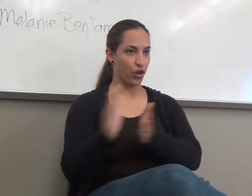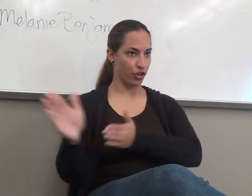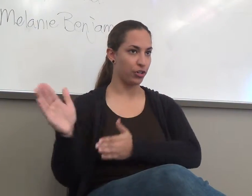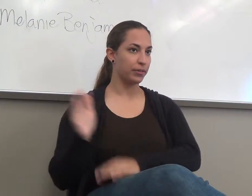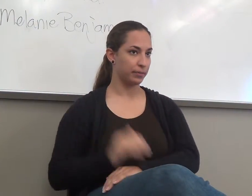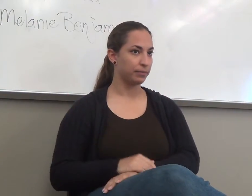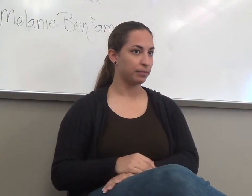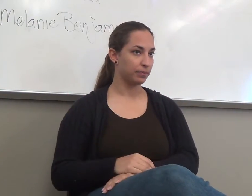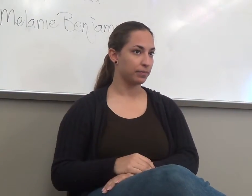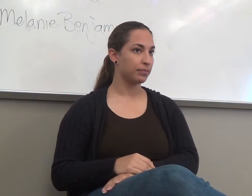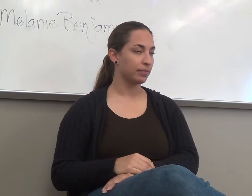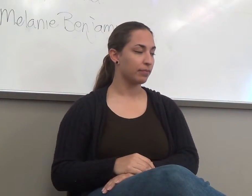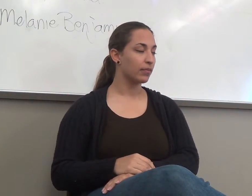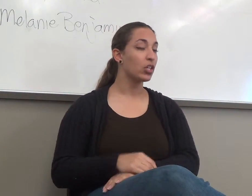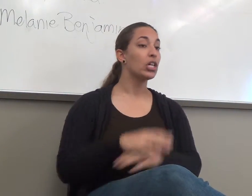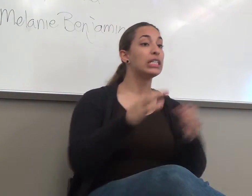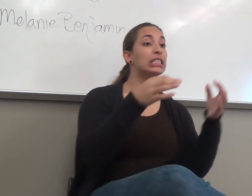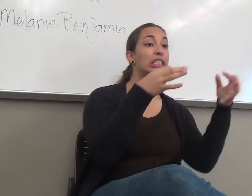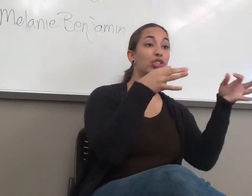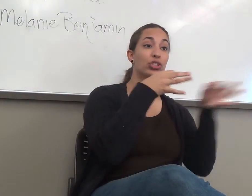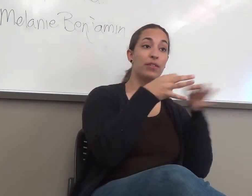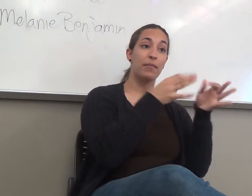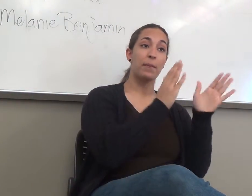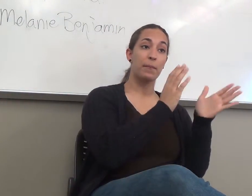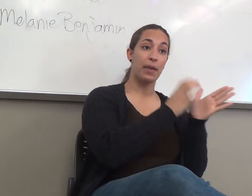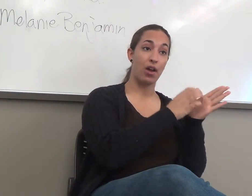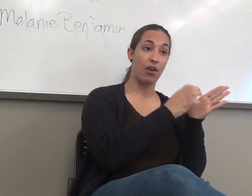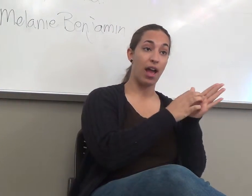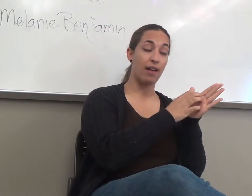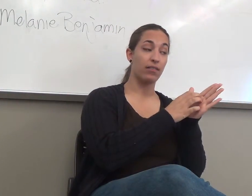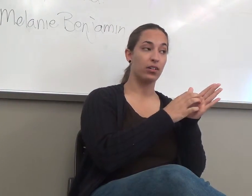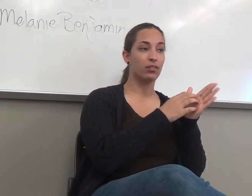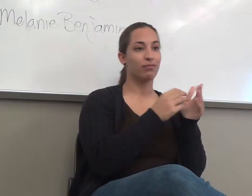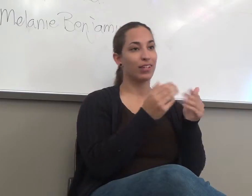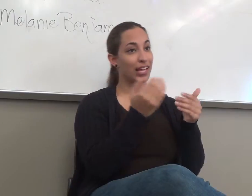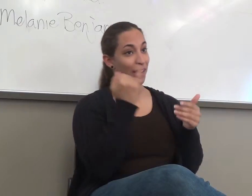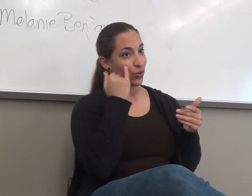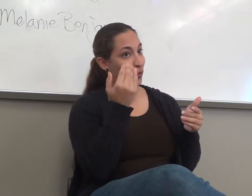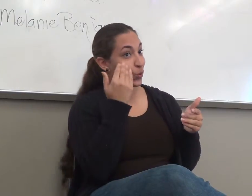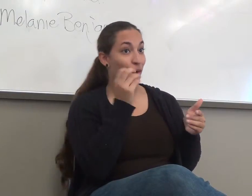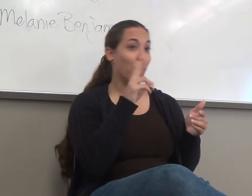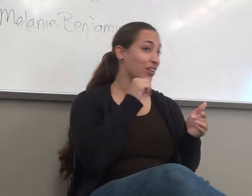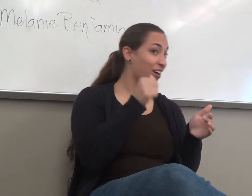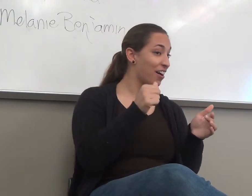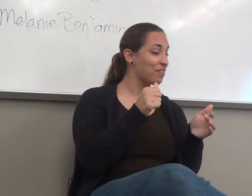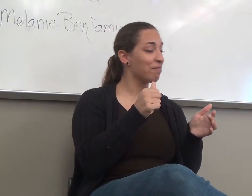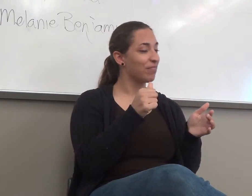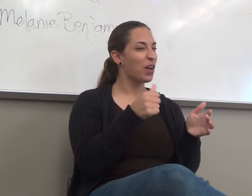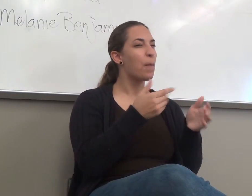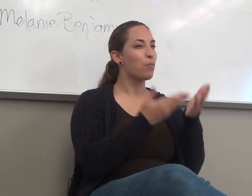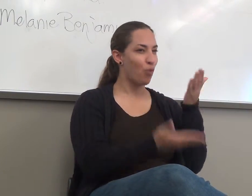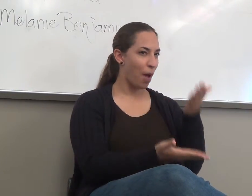Your descriptive paragraph, whether you knew it or not, was in something called